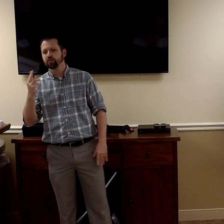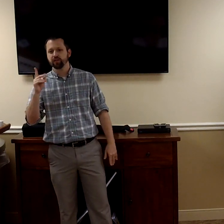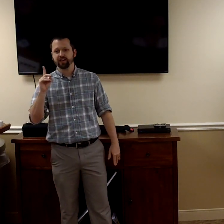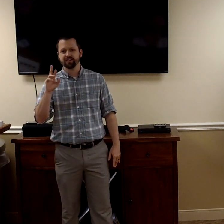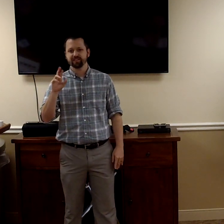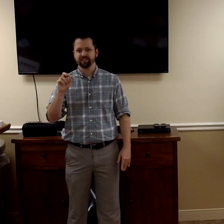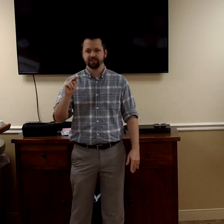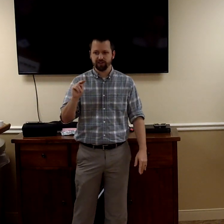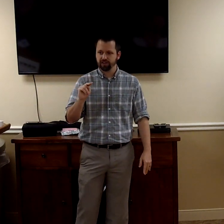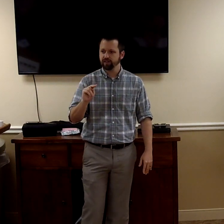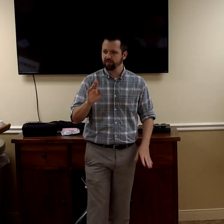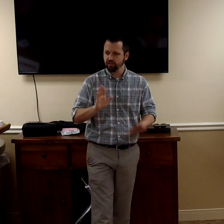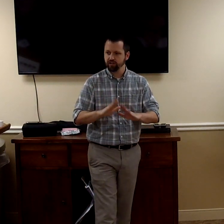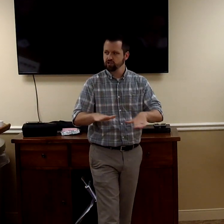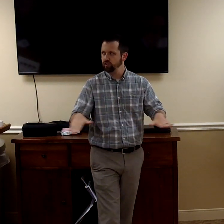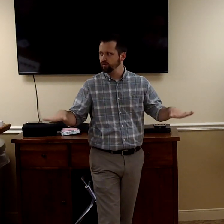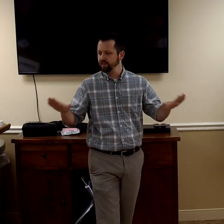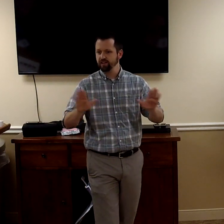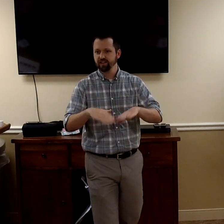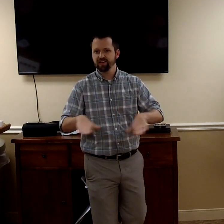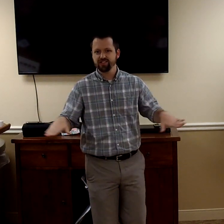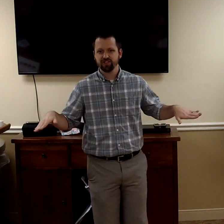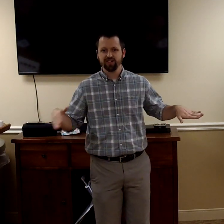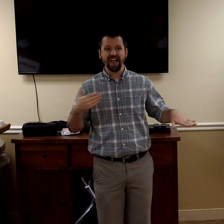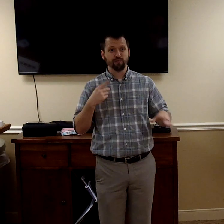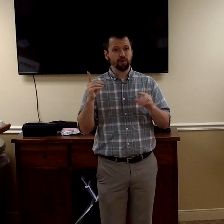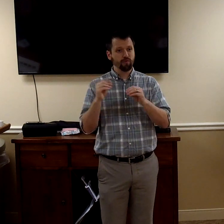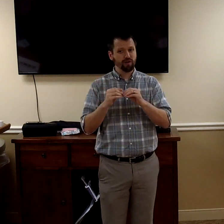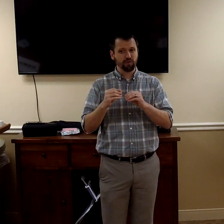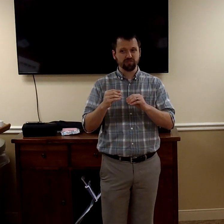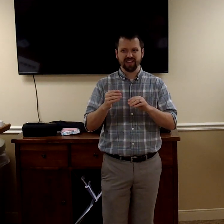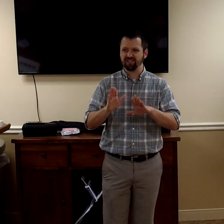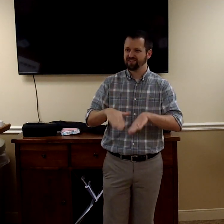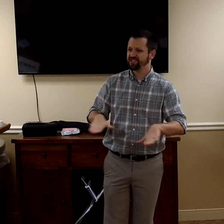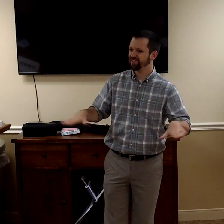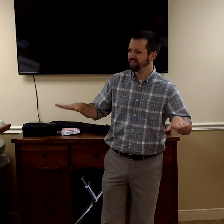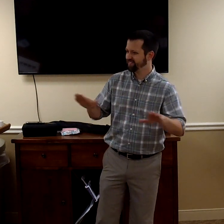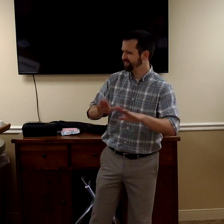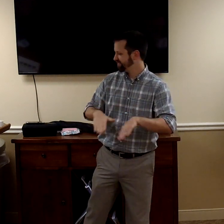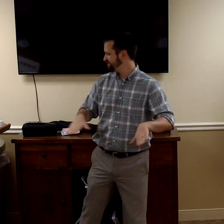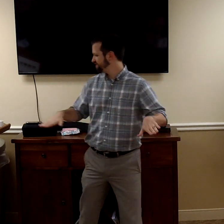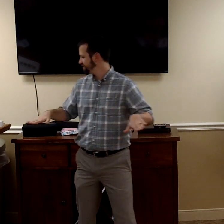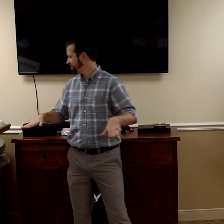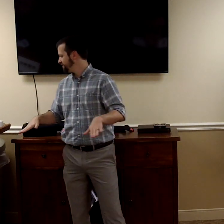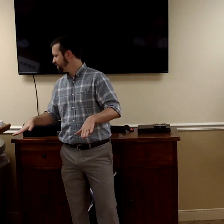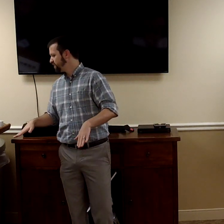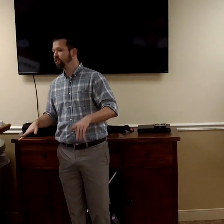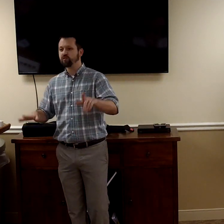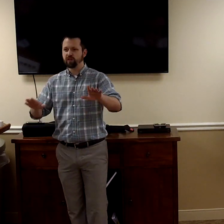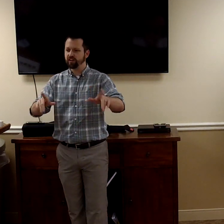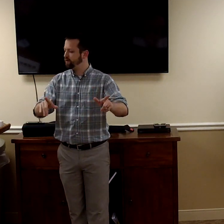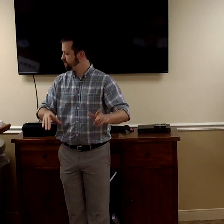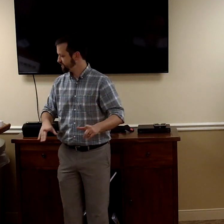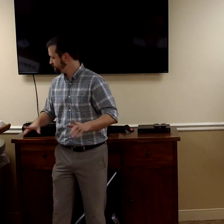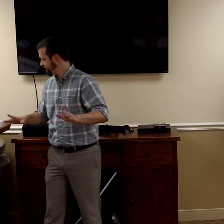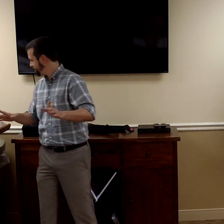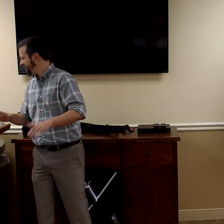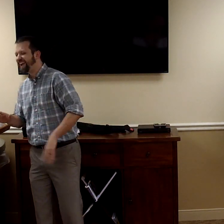Children. Very good. Very good. Children. I have one more of those now. Children. So this one, no.